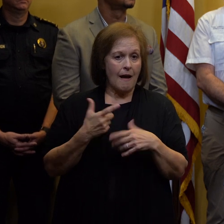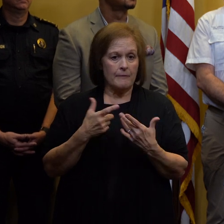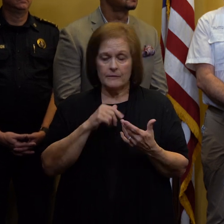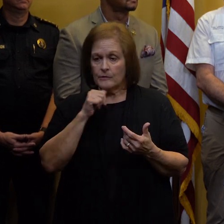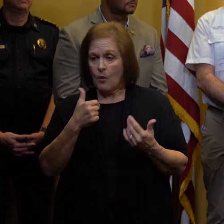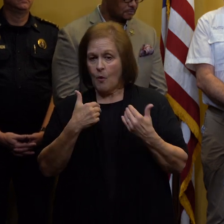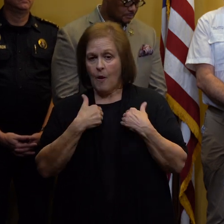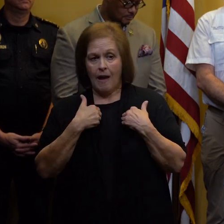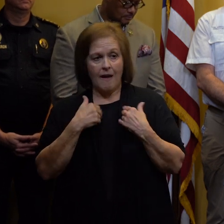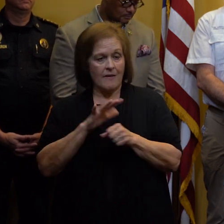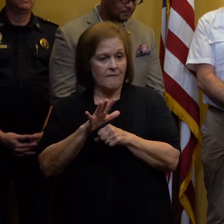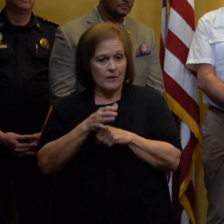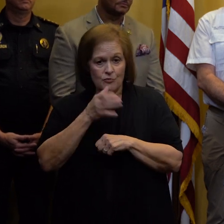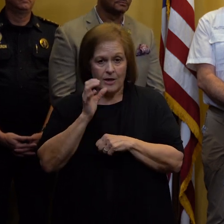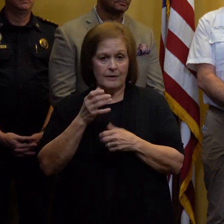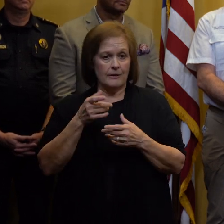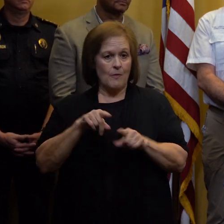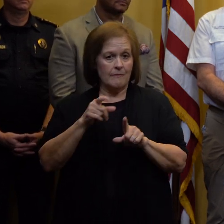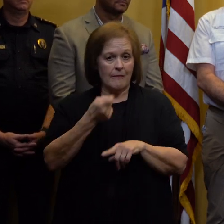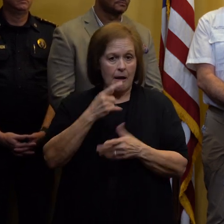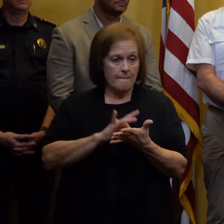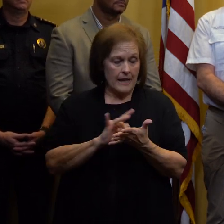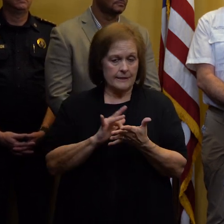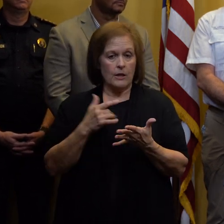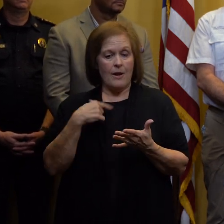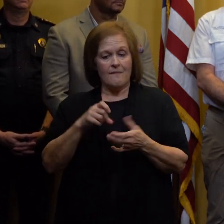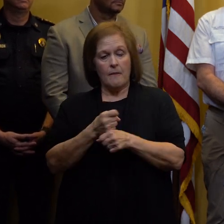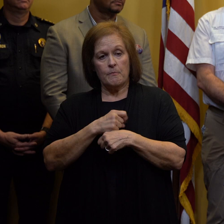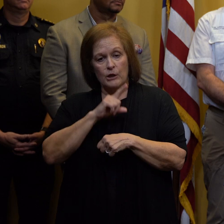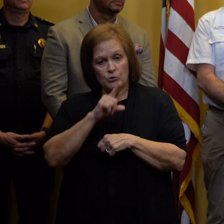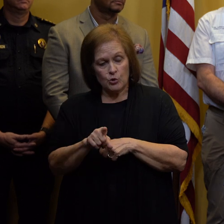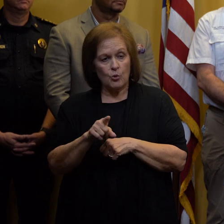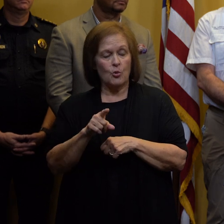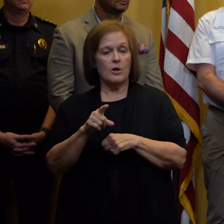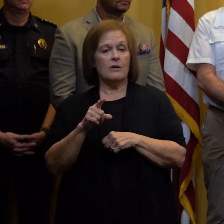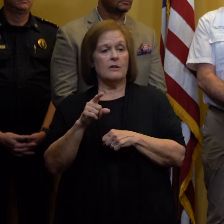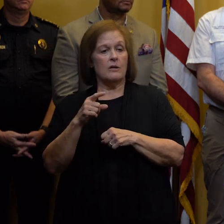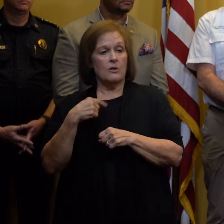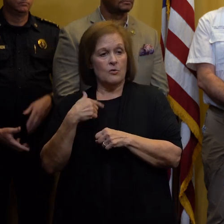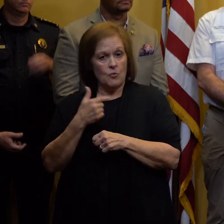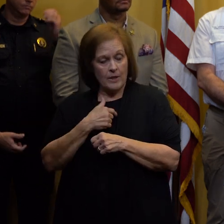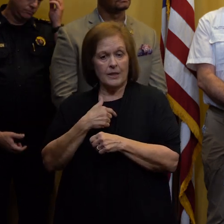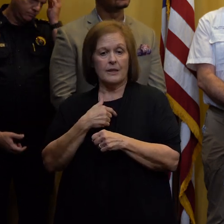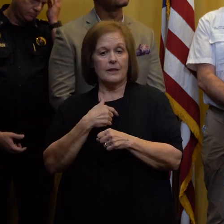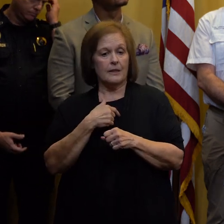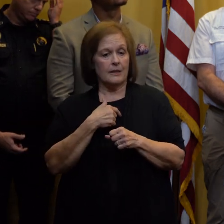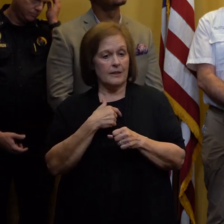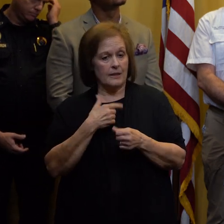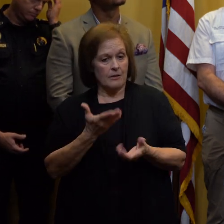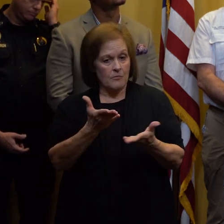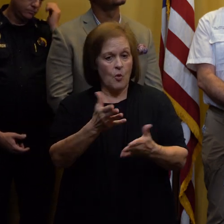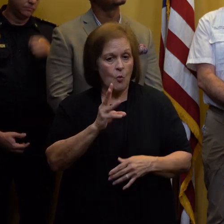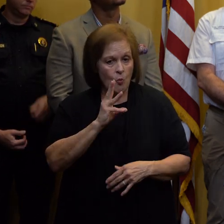fluid throughout the day if they're on medication, we have to really make sure that we're leaving behind multitudes of water so that they can have